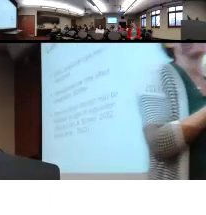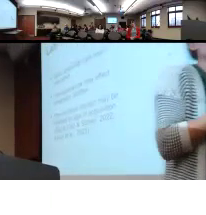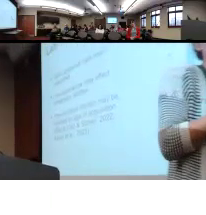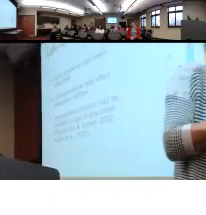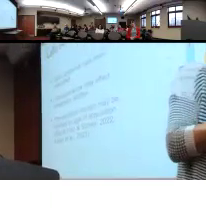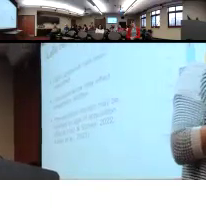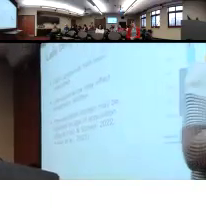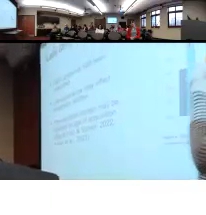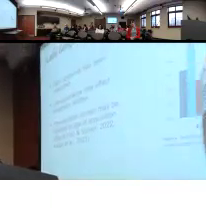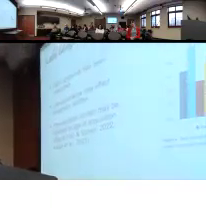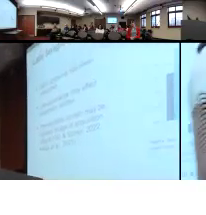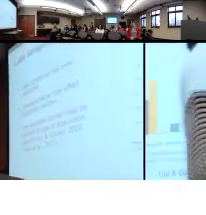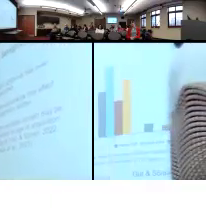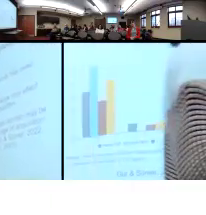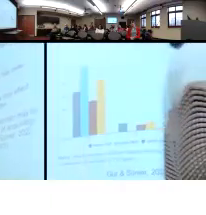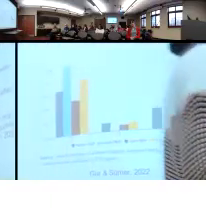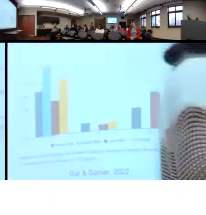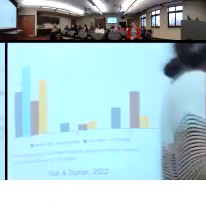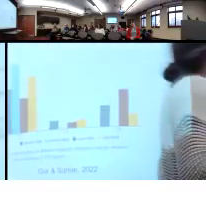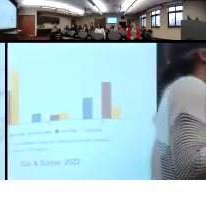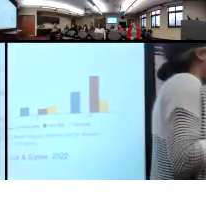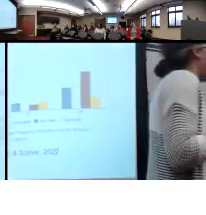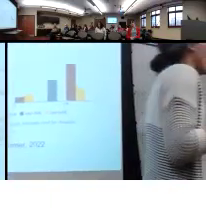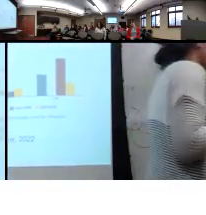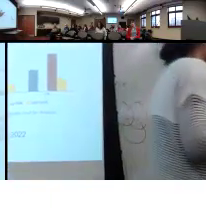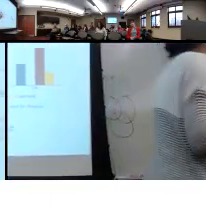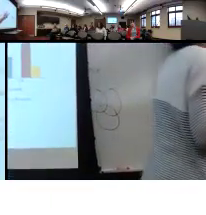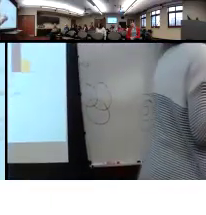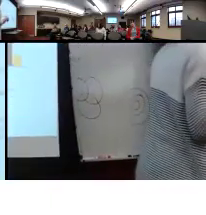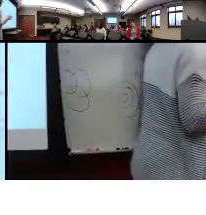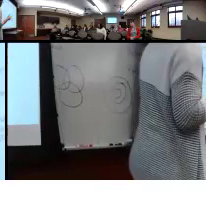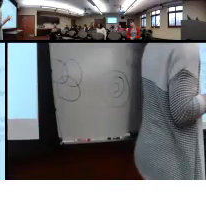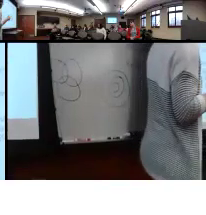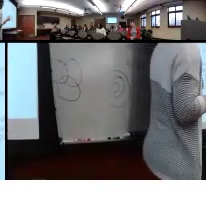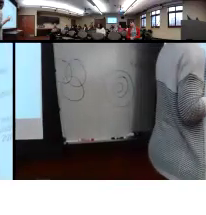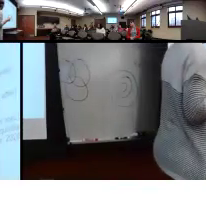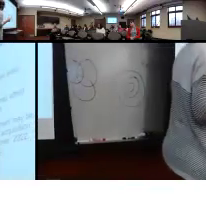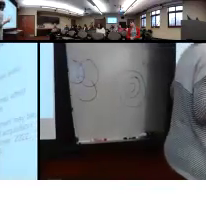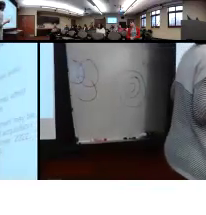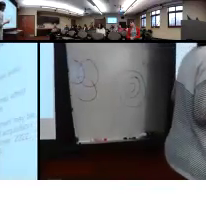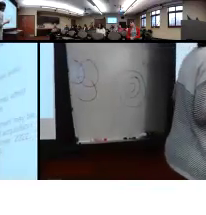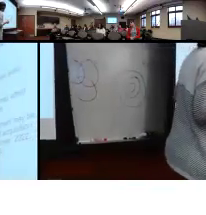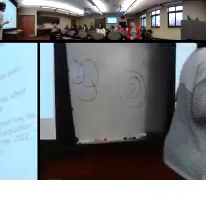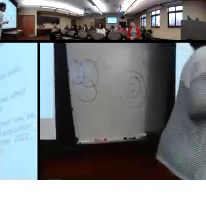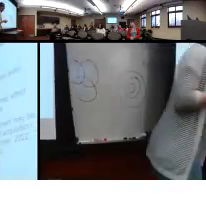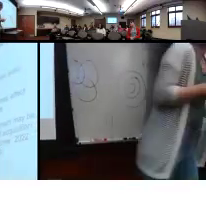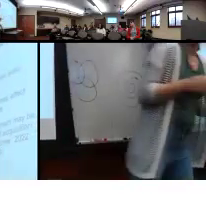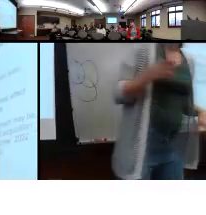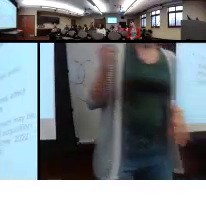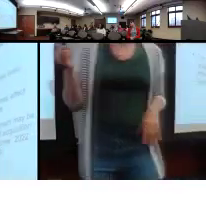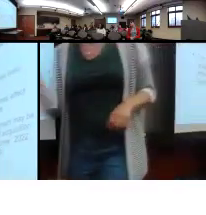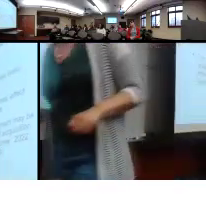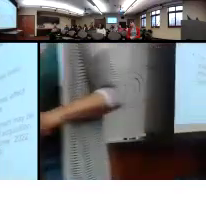narrative domain is maybe resilient to these age of acquisition effects that are all otherwise present across the board in other linguistic